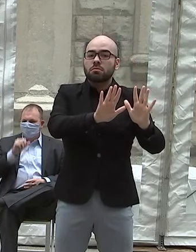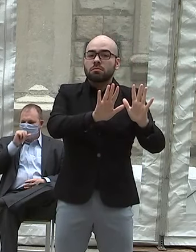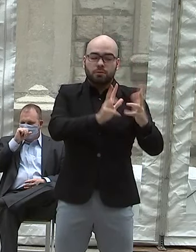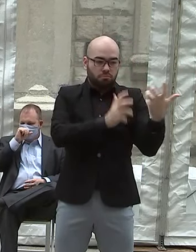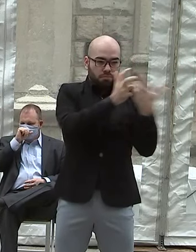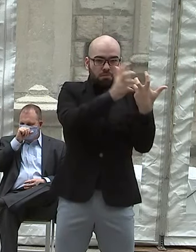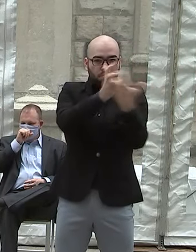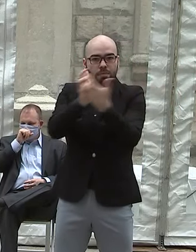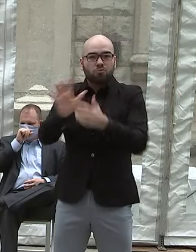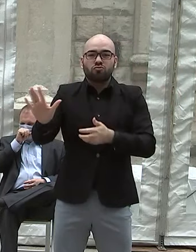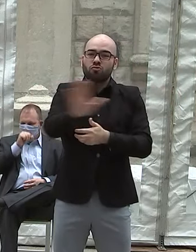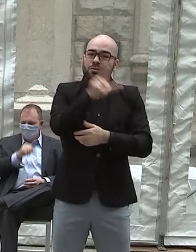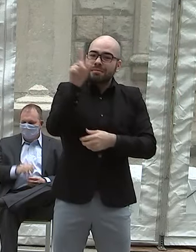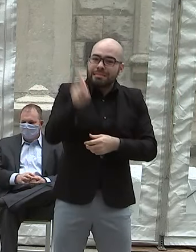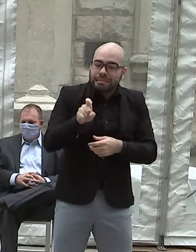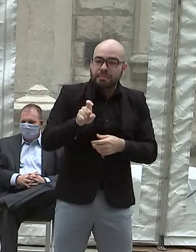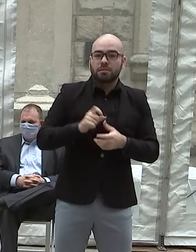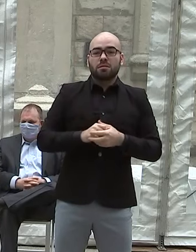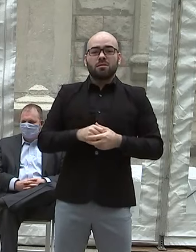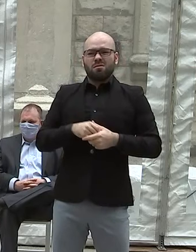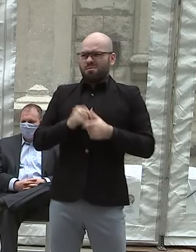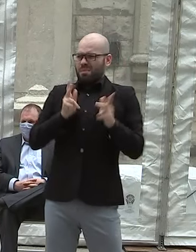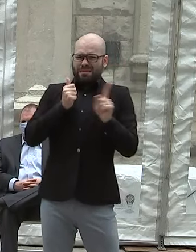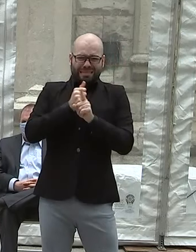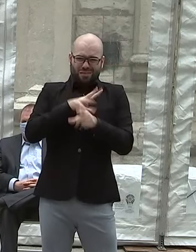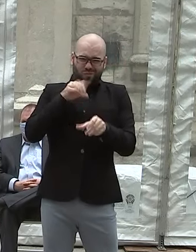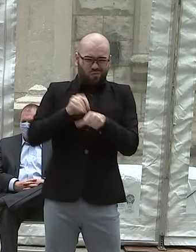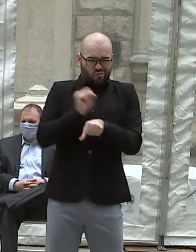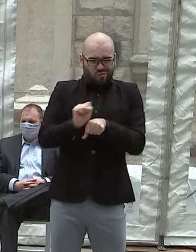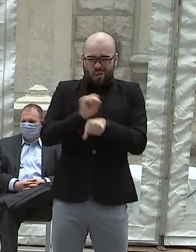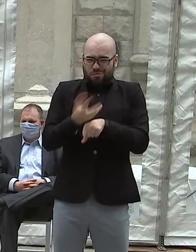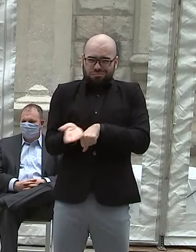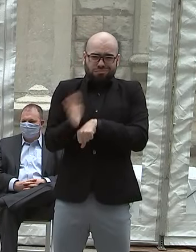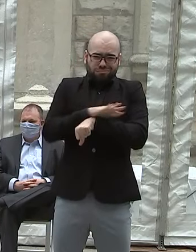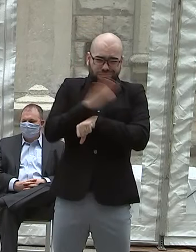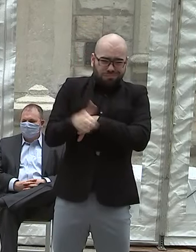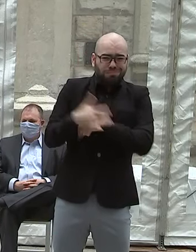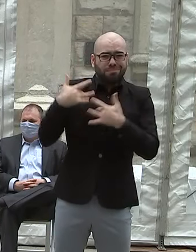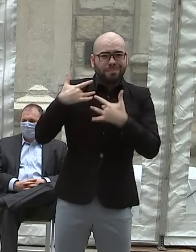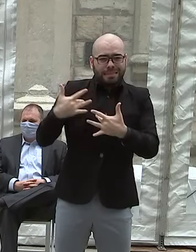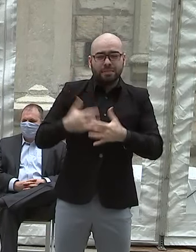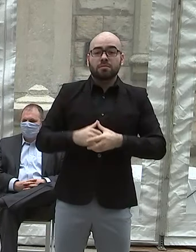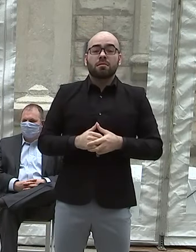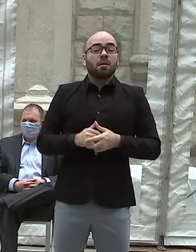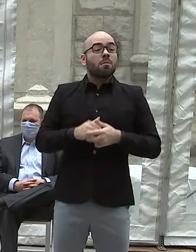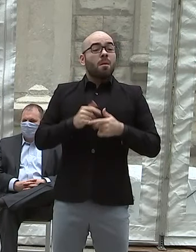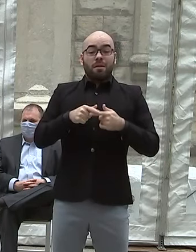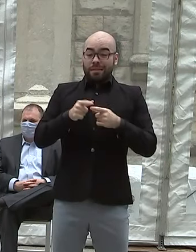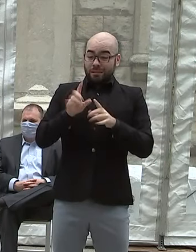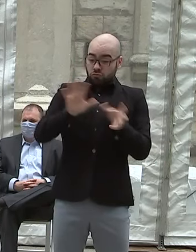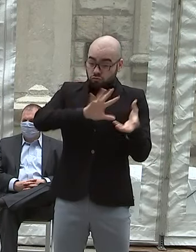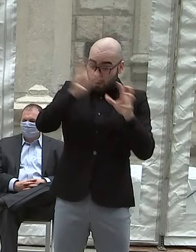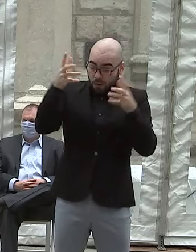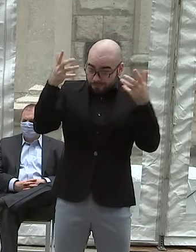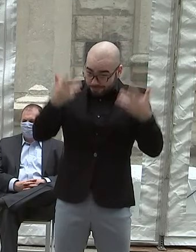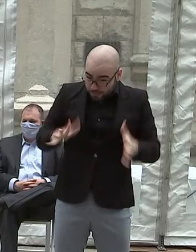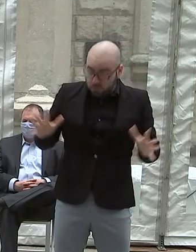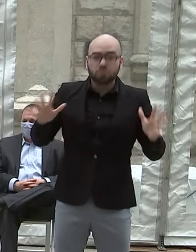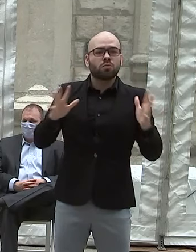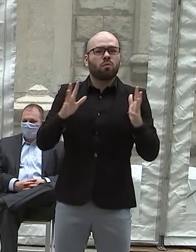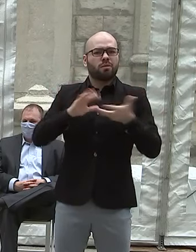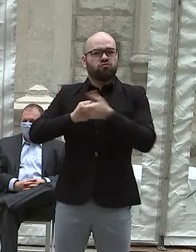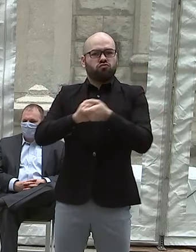thousands of social service providers do in our great city 24/7. Together, we can emerge from this crisis stronger and